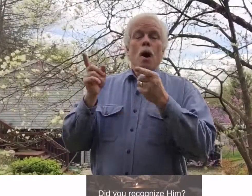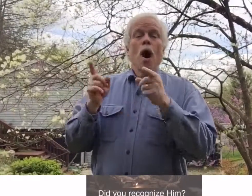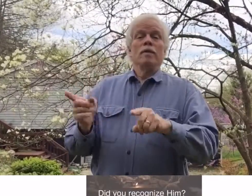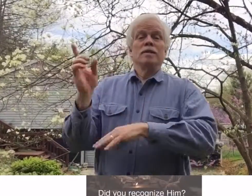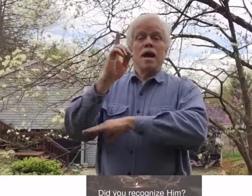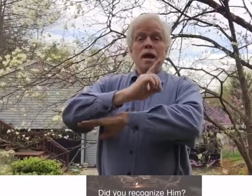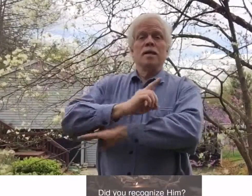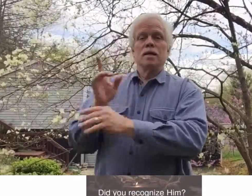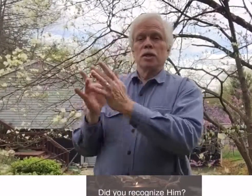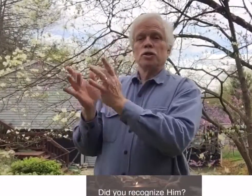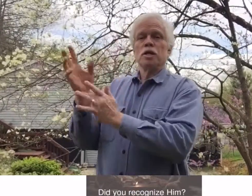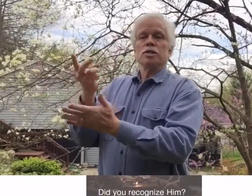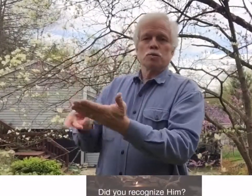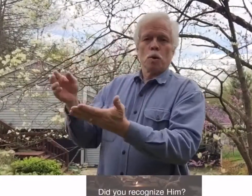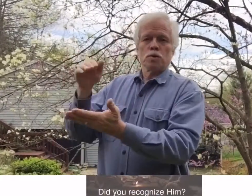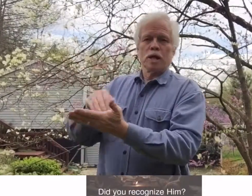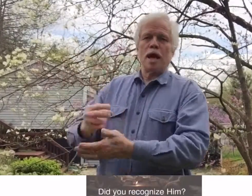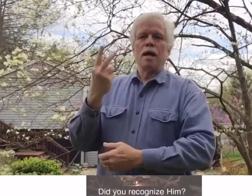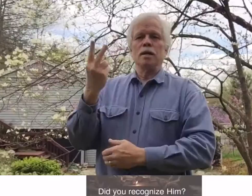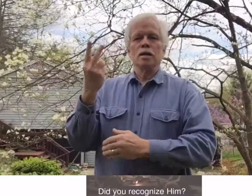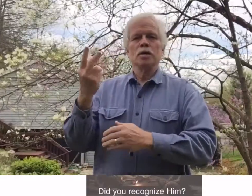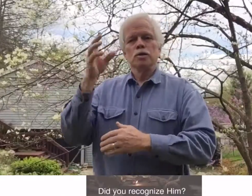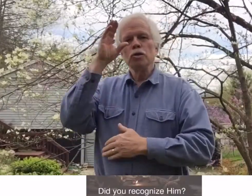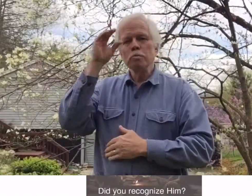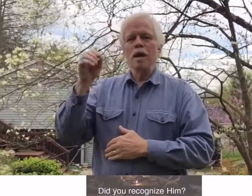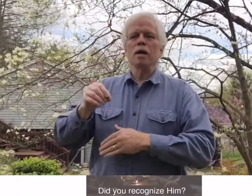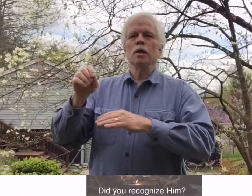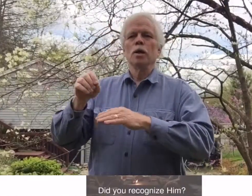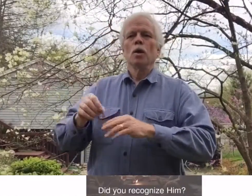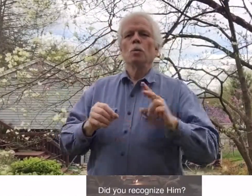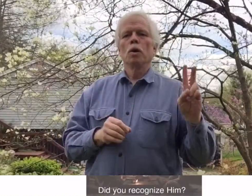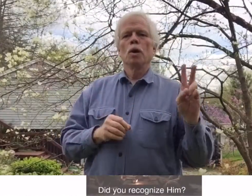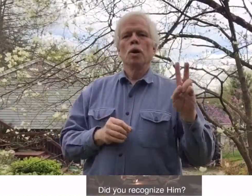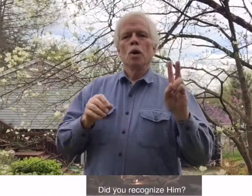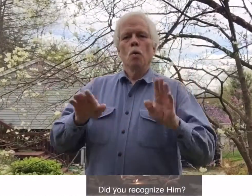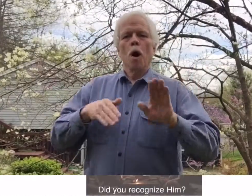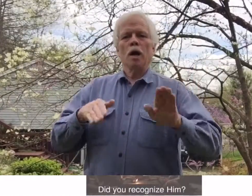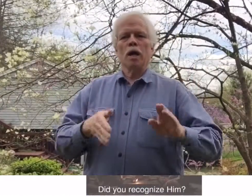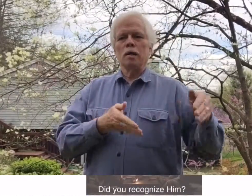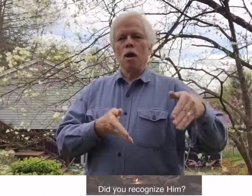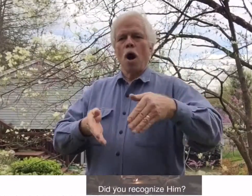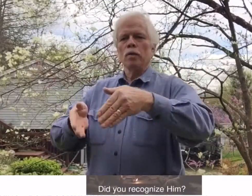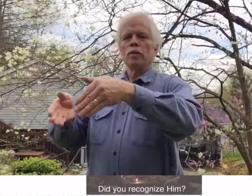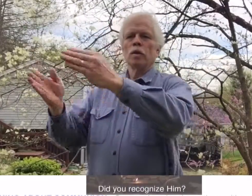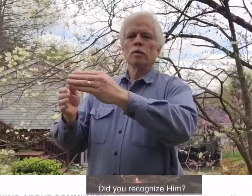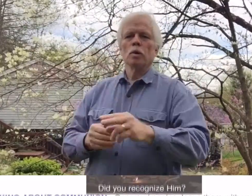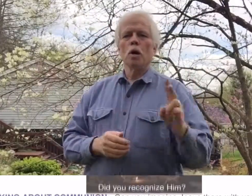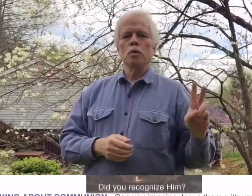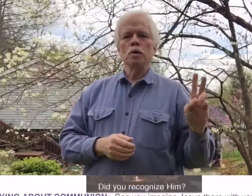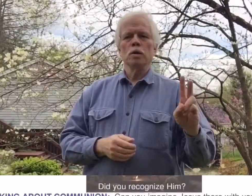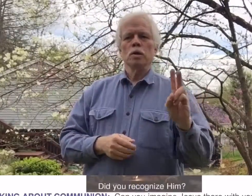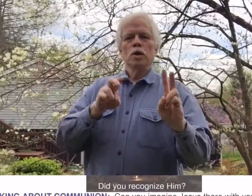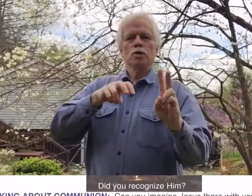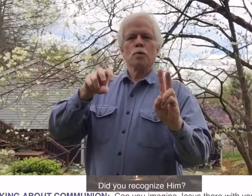On the day that Jesus rose again, two men were walking on the road,